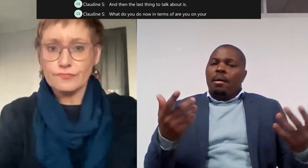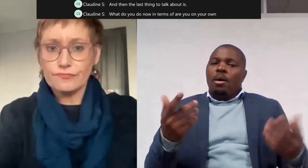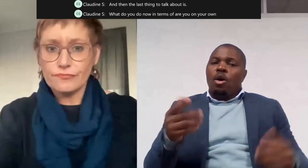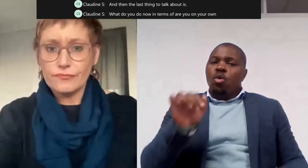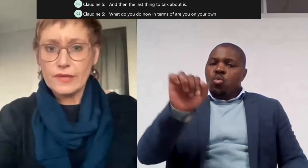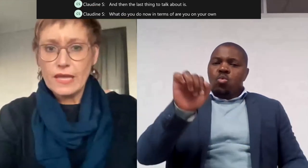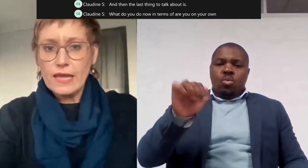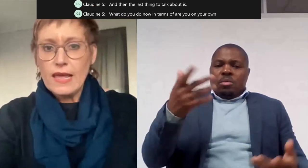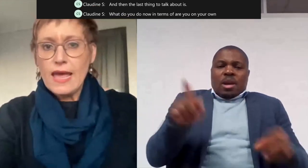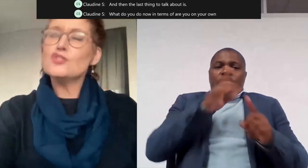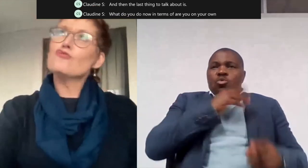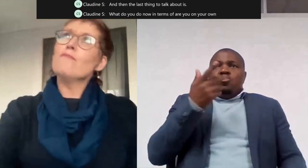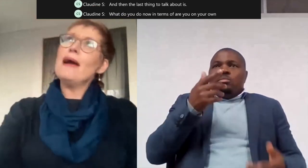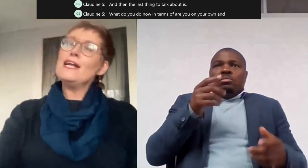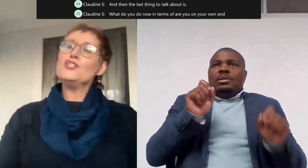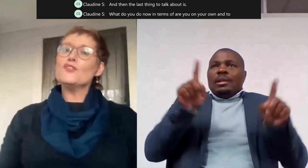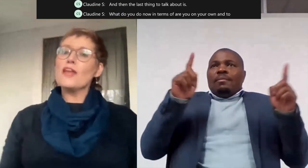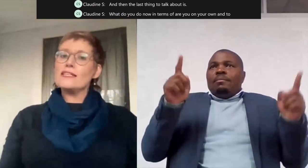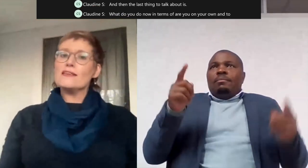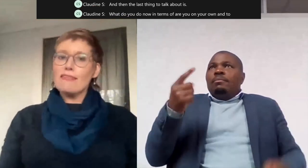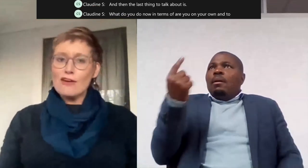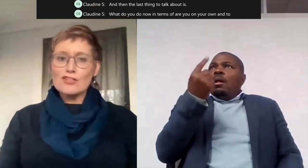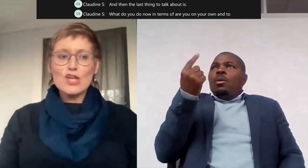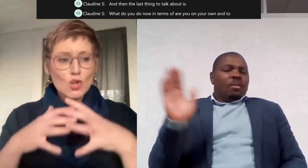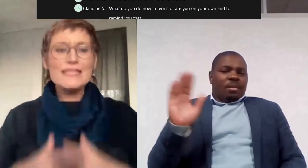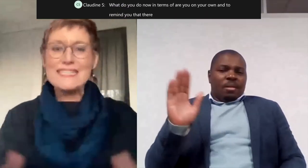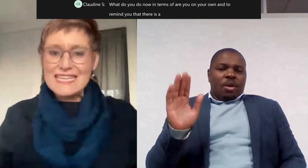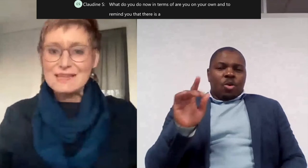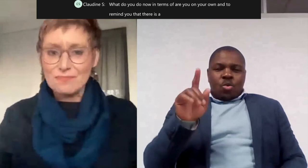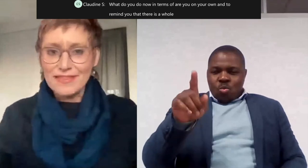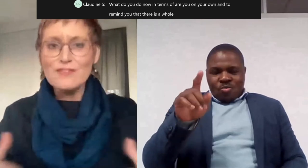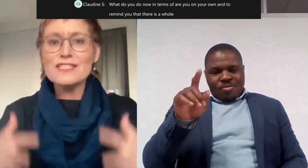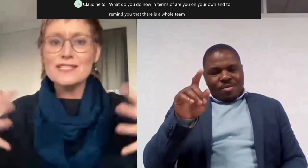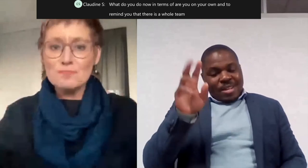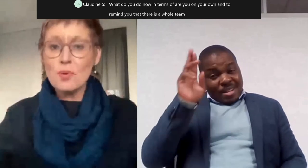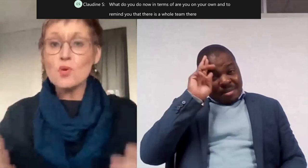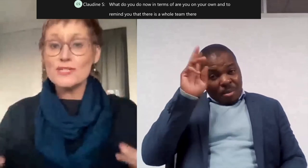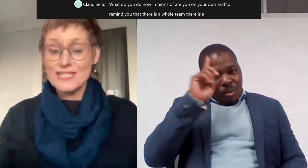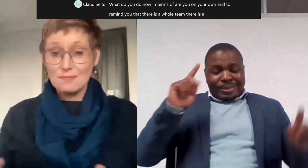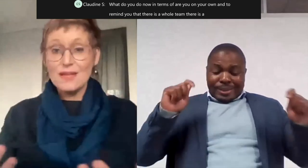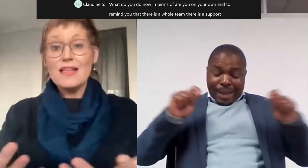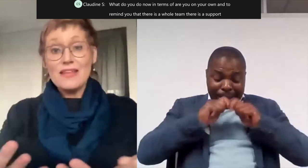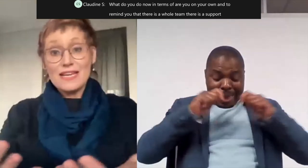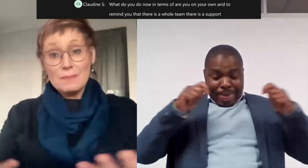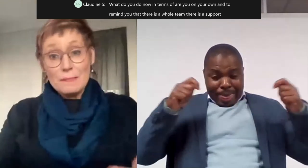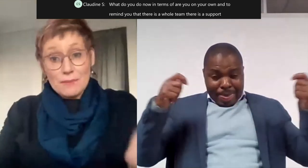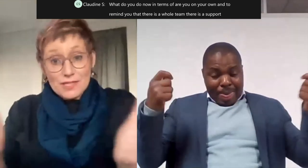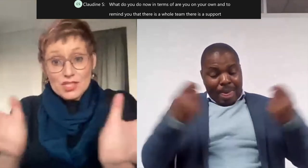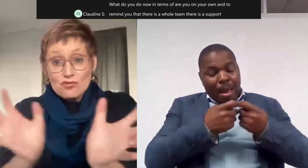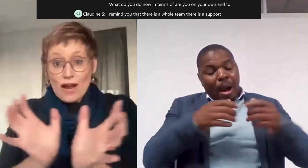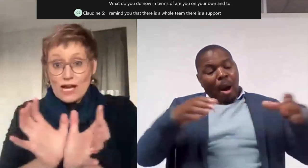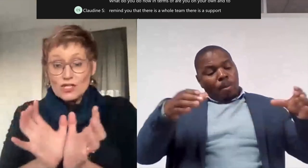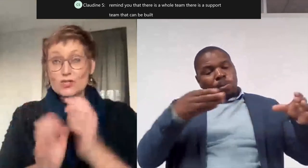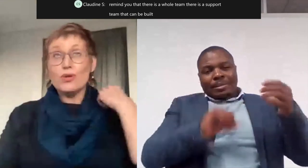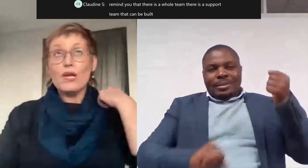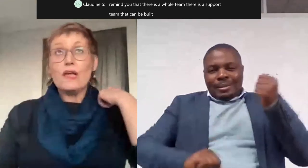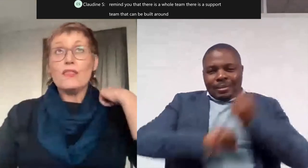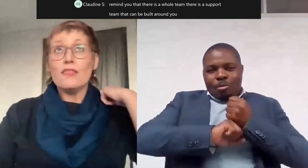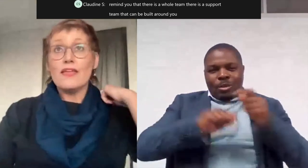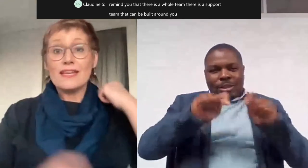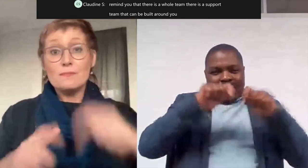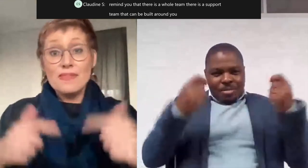own? And to remind you that there is a whole team, there is a support team that can be built around